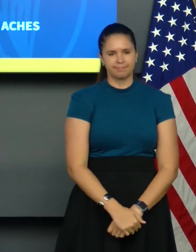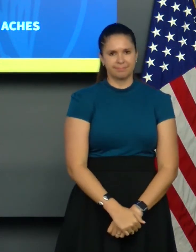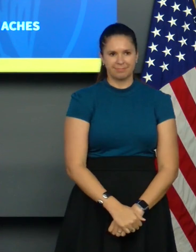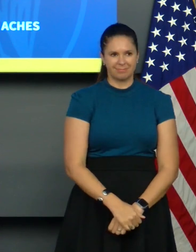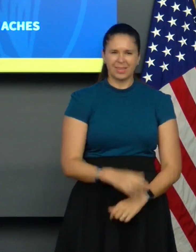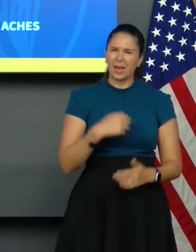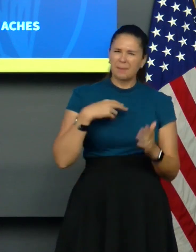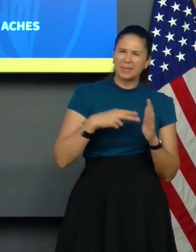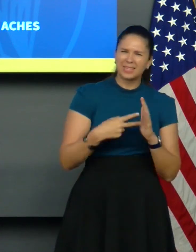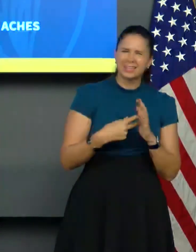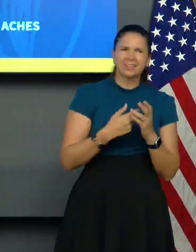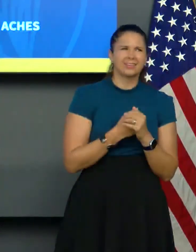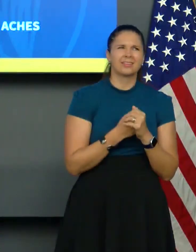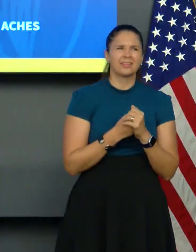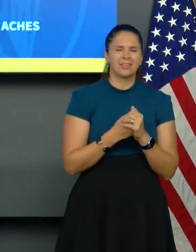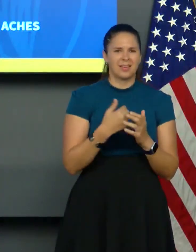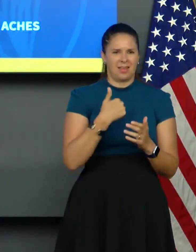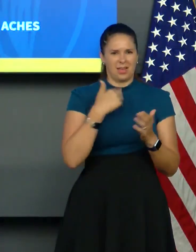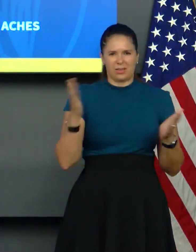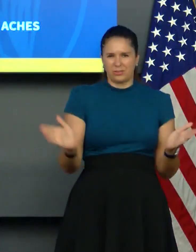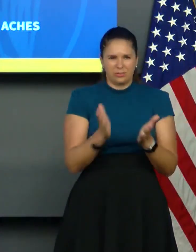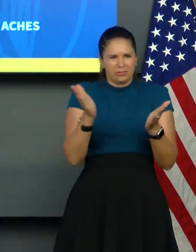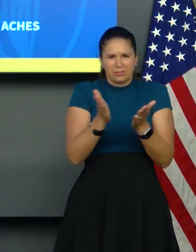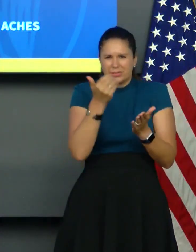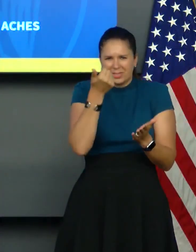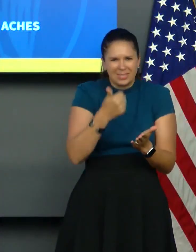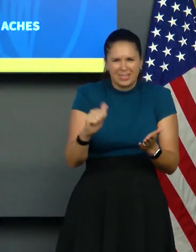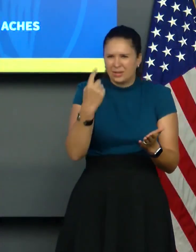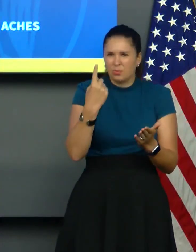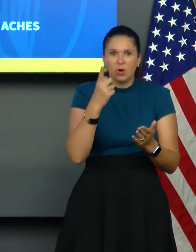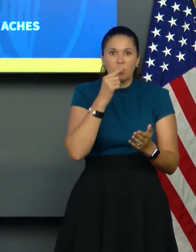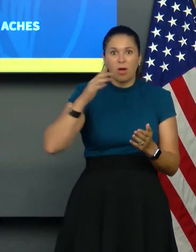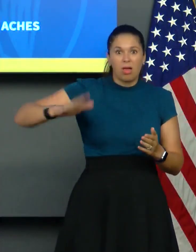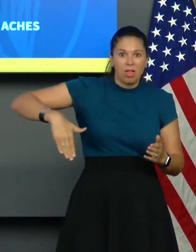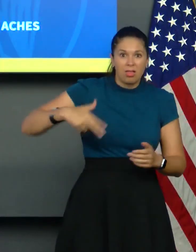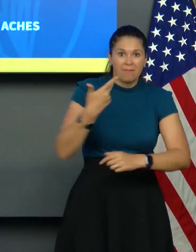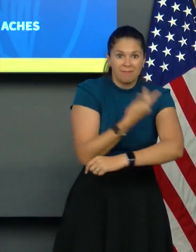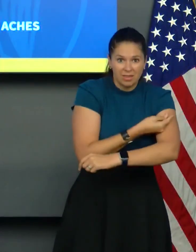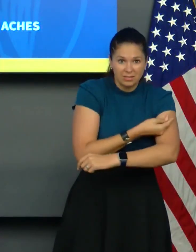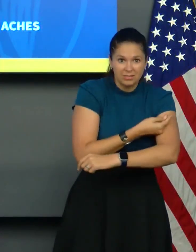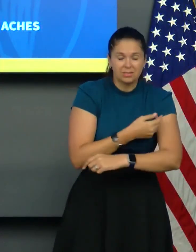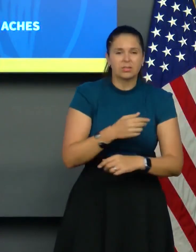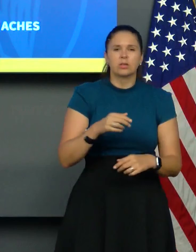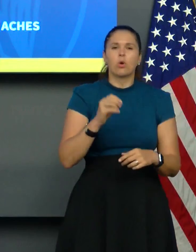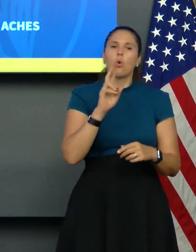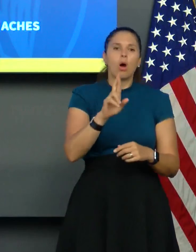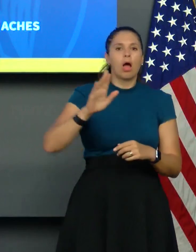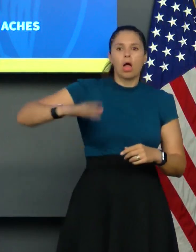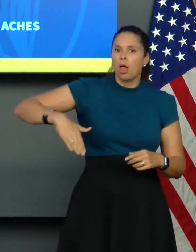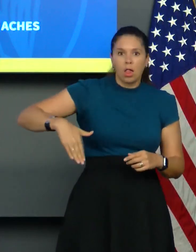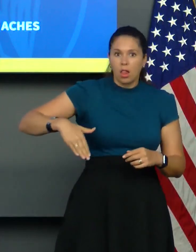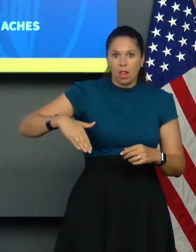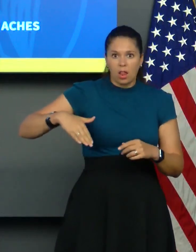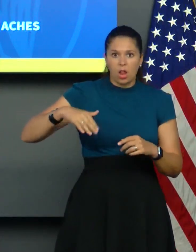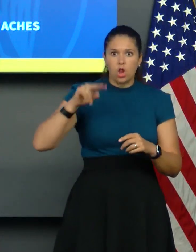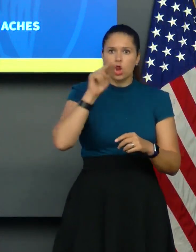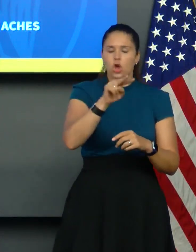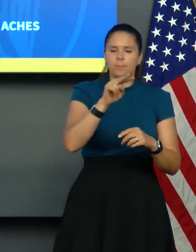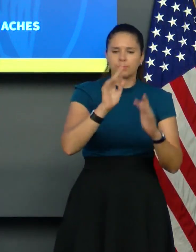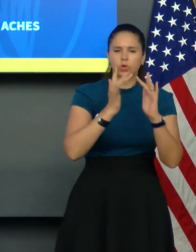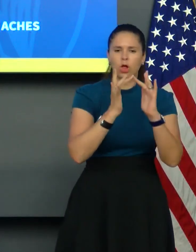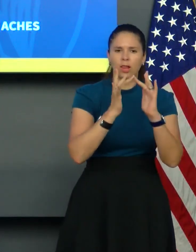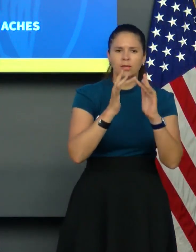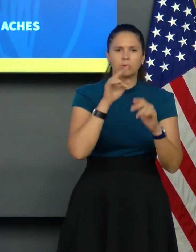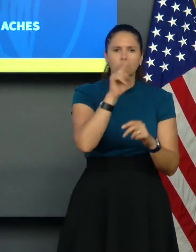I mean, I would encourage anybody who hasn't done it, you can go online and watch